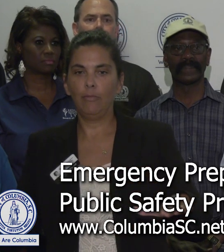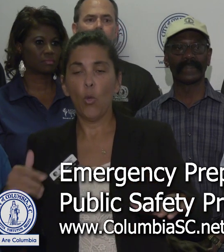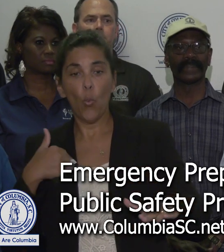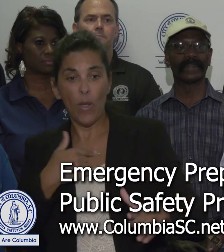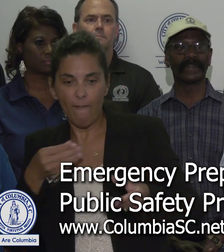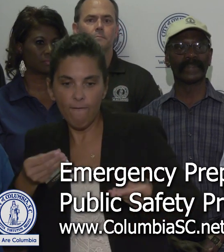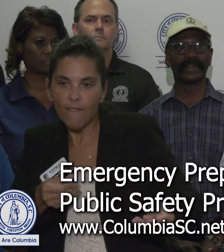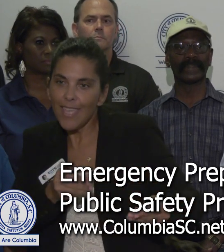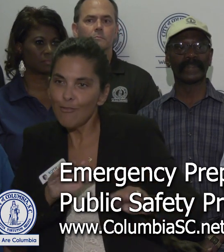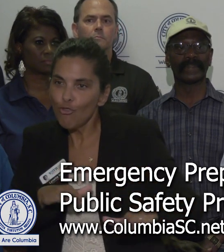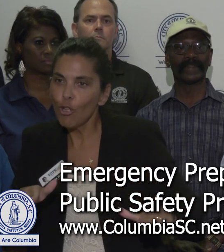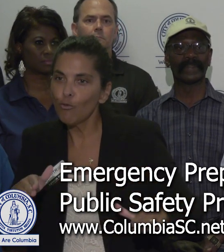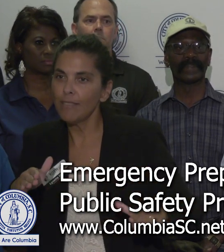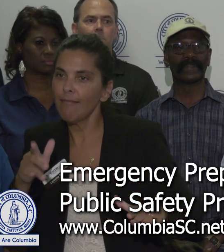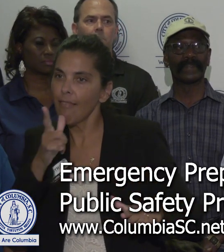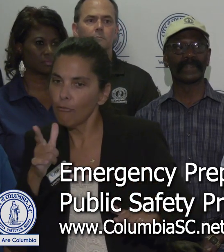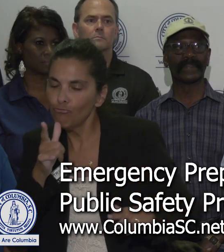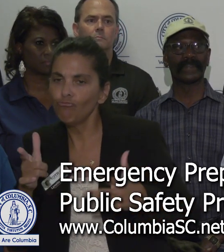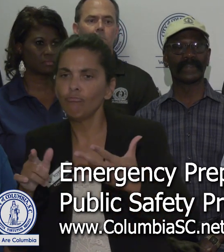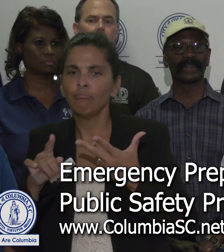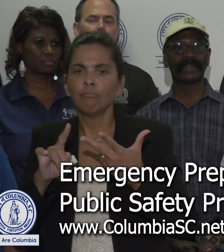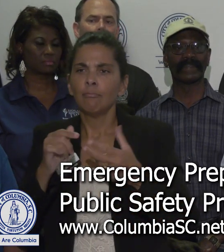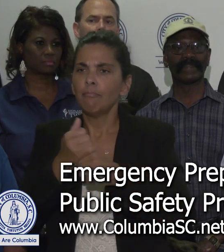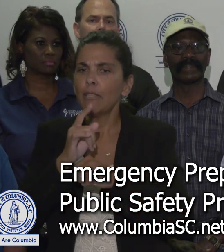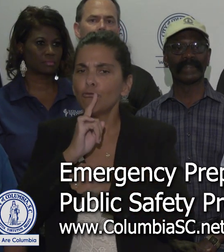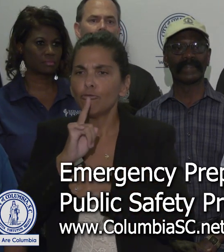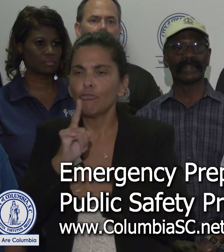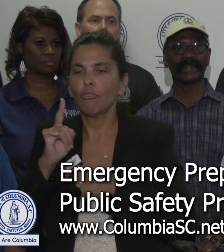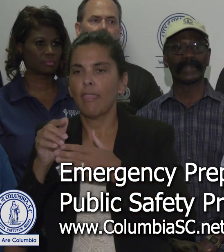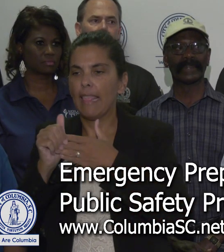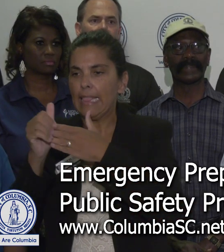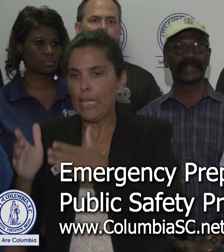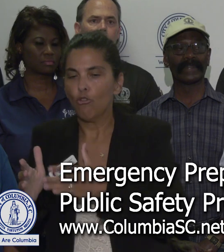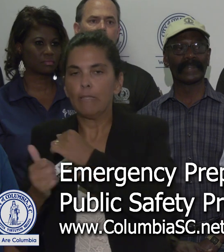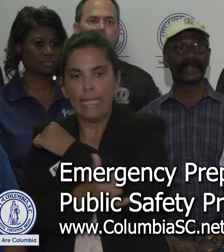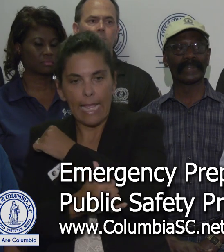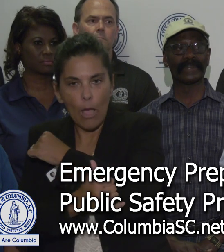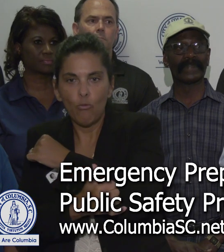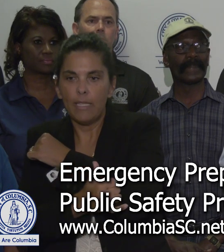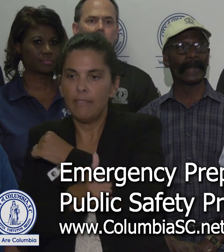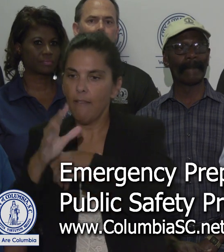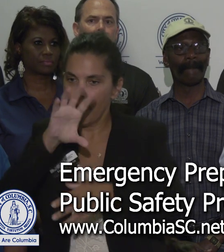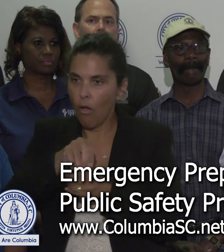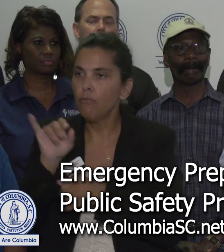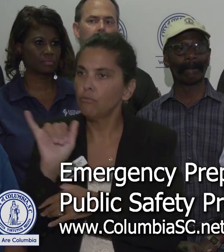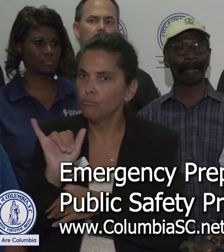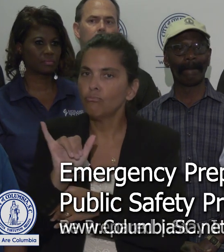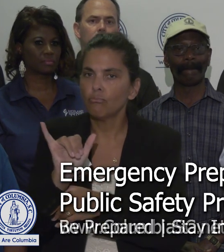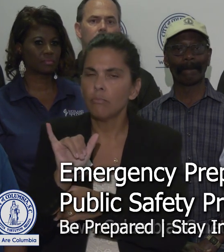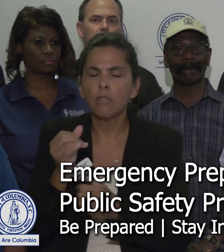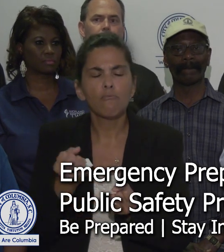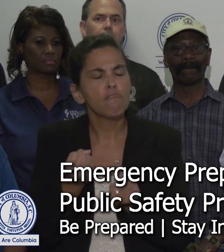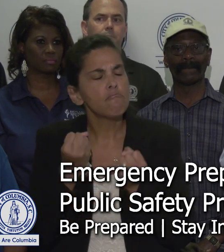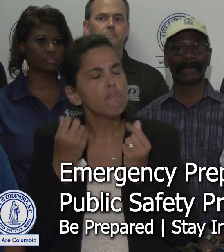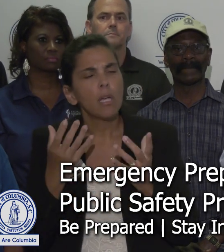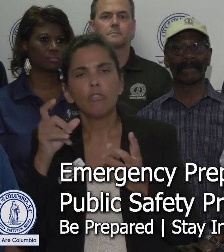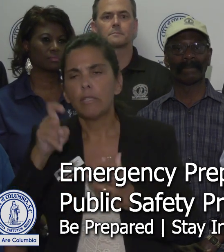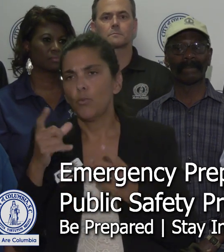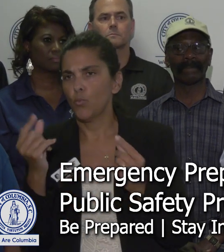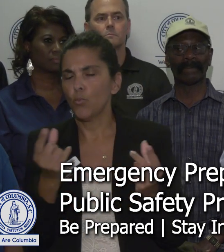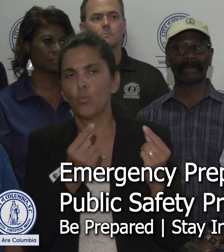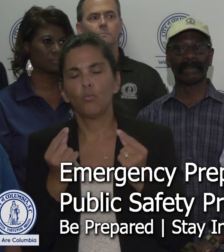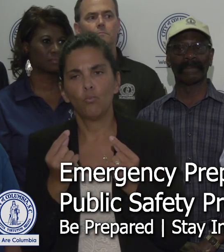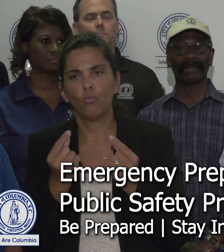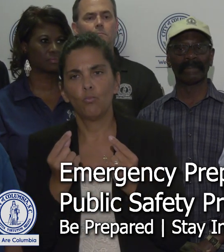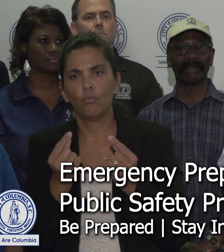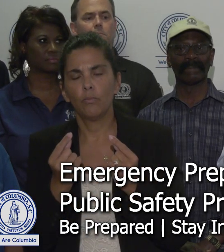while school's out, and working closely with our leaders at the county. There's so much more that needs to be done. However,